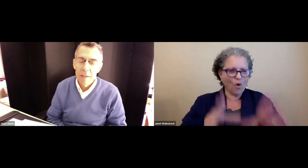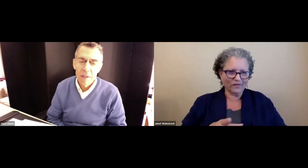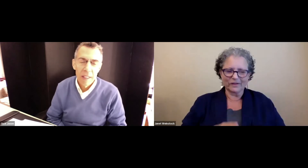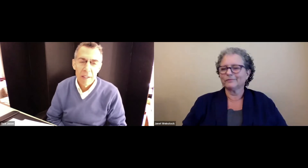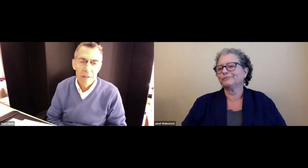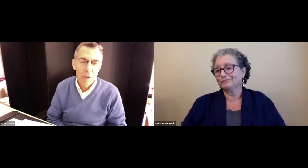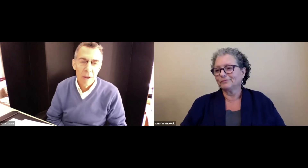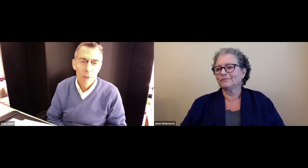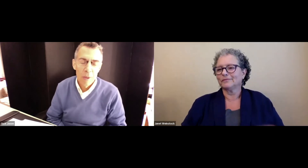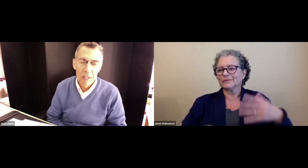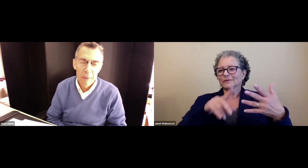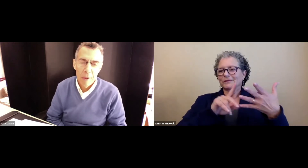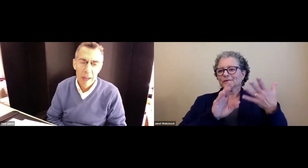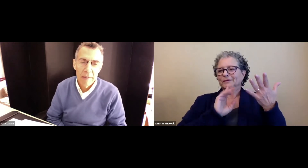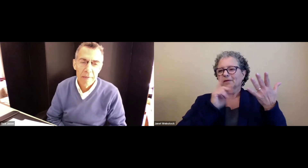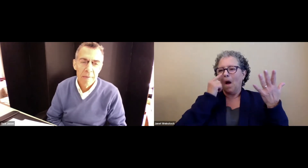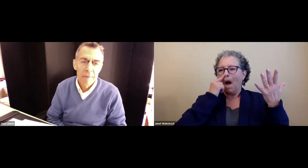yet, Alma wasn't happy with